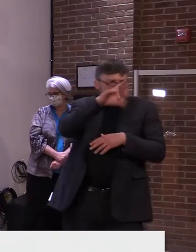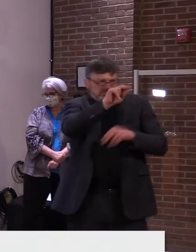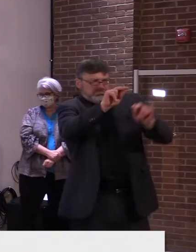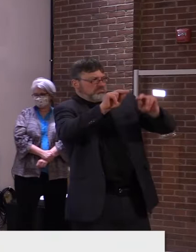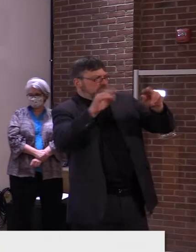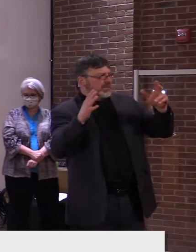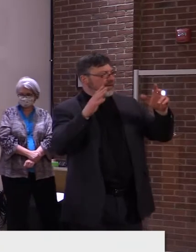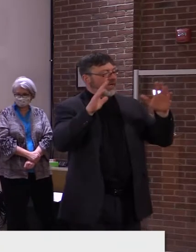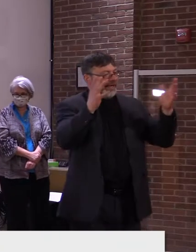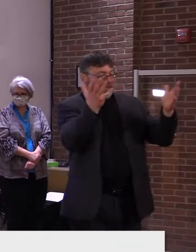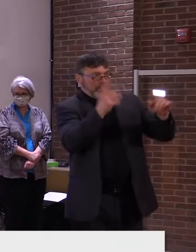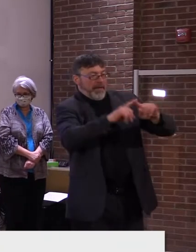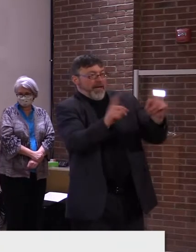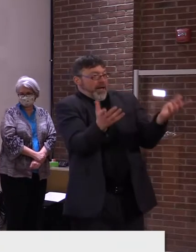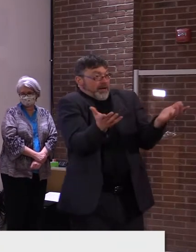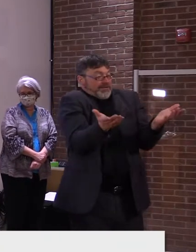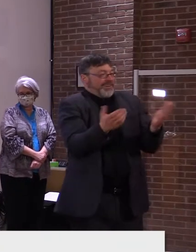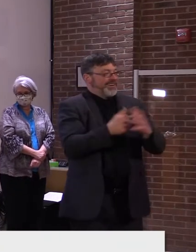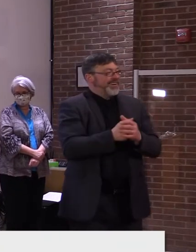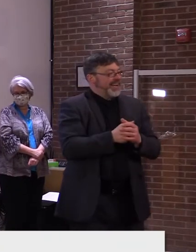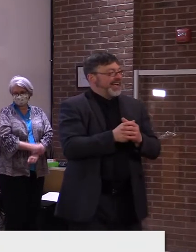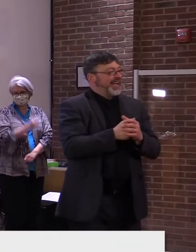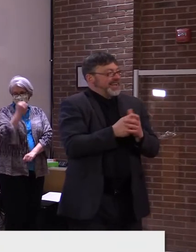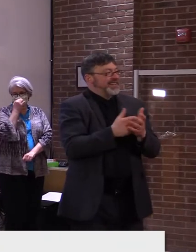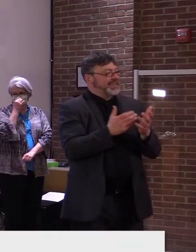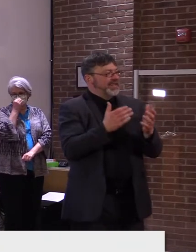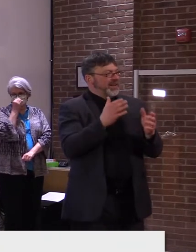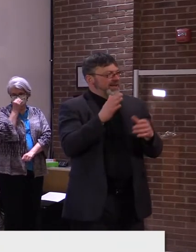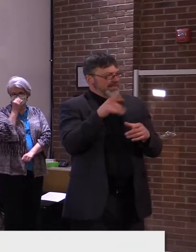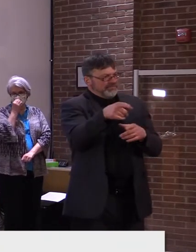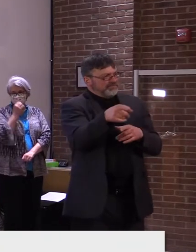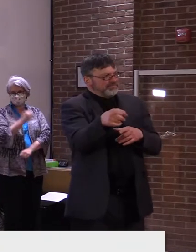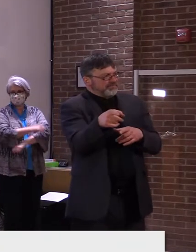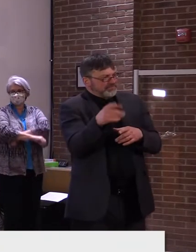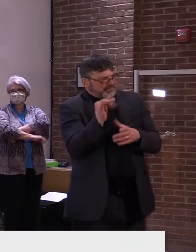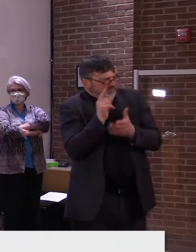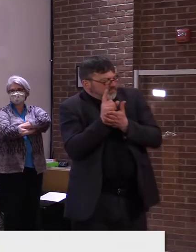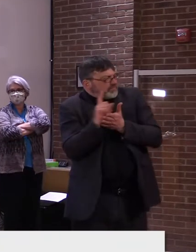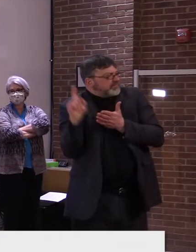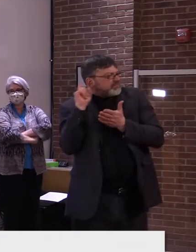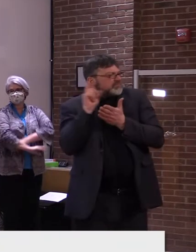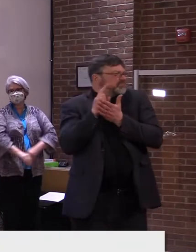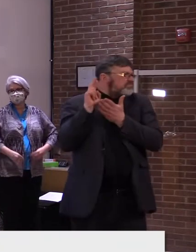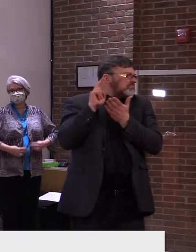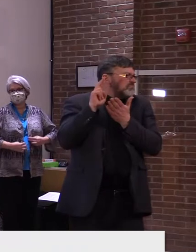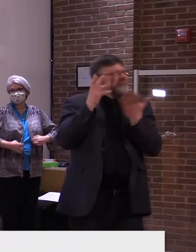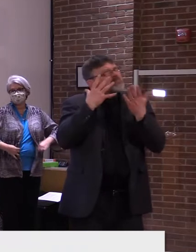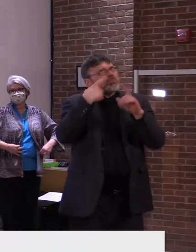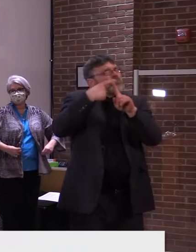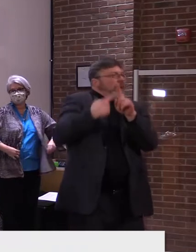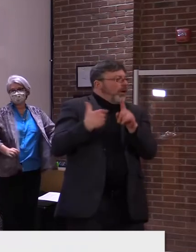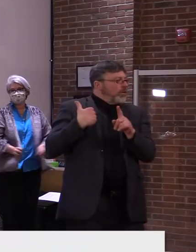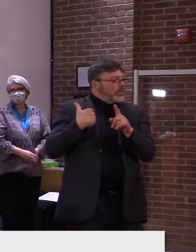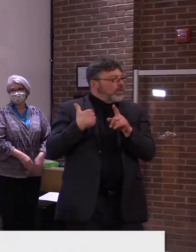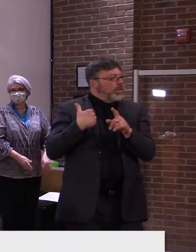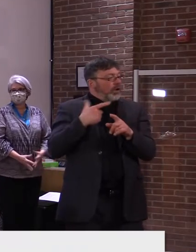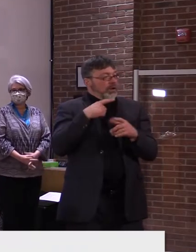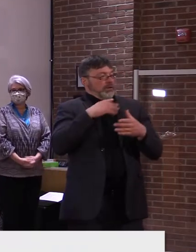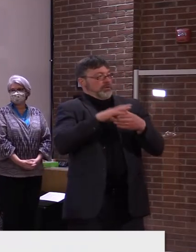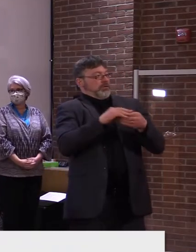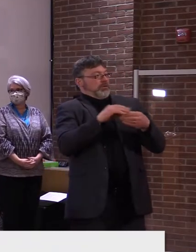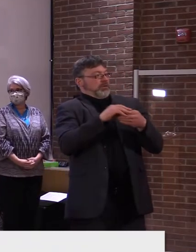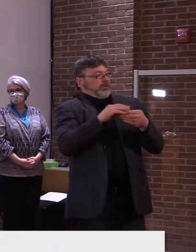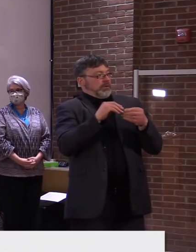The fact is, a few press conferences ago, maybe three or four press conferences ago, I talked about how we were ramping up our ability